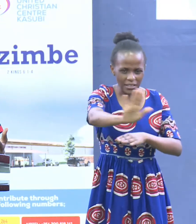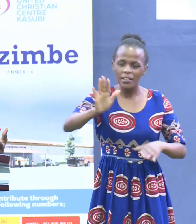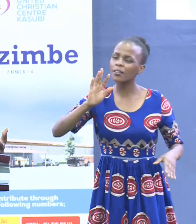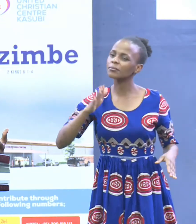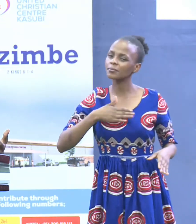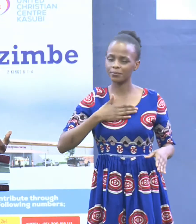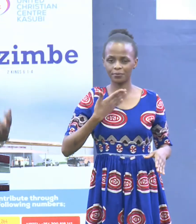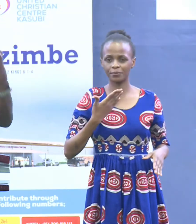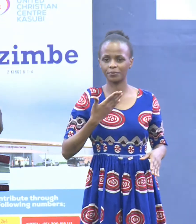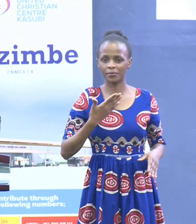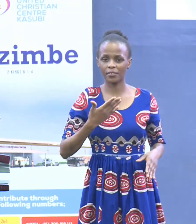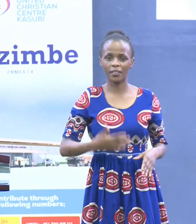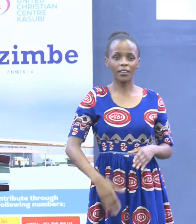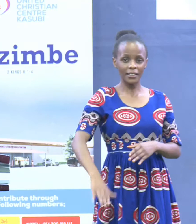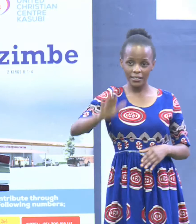babe. Chiche.